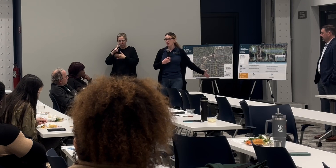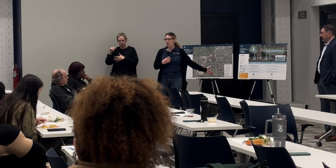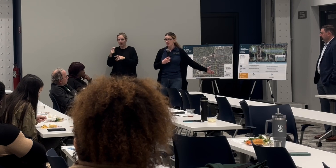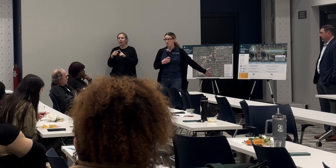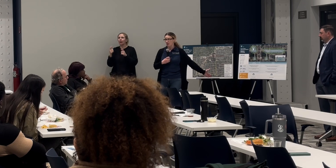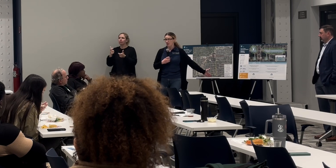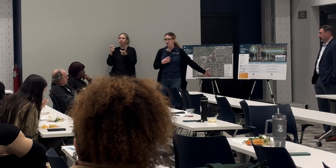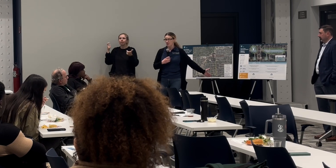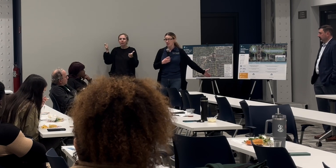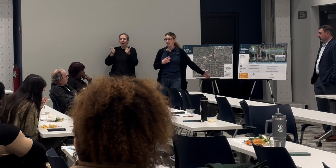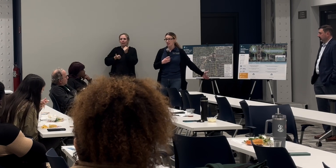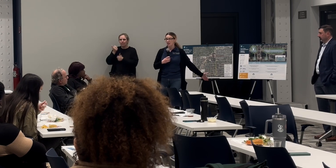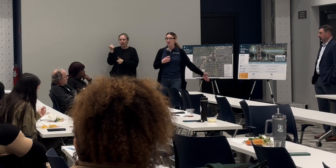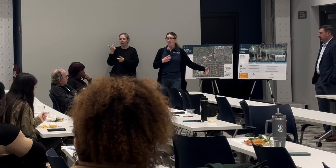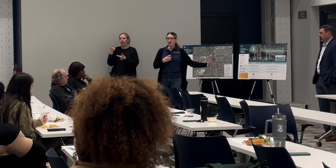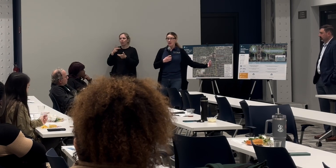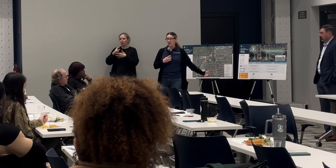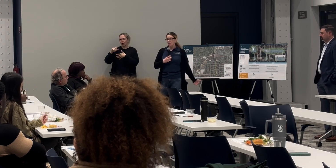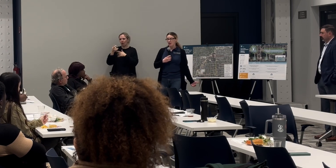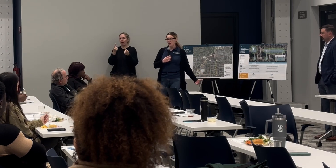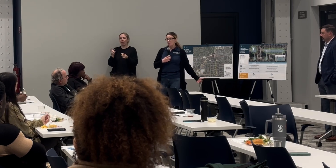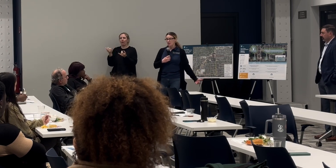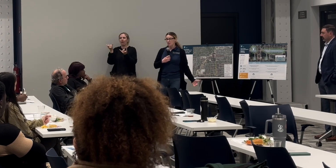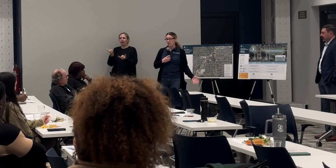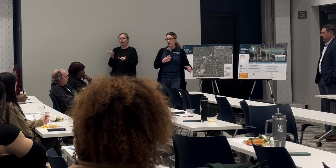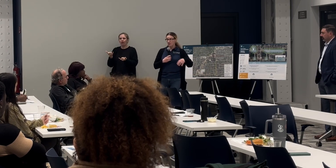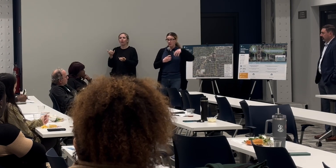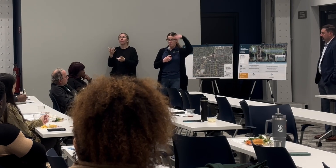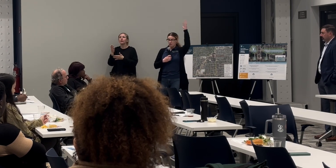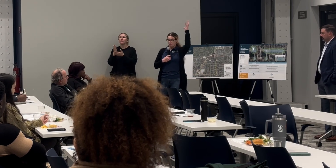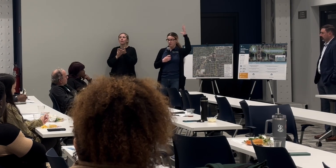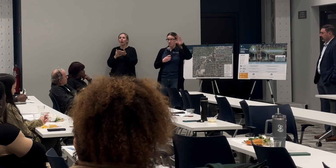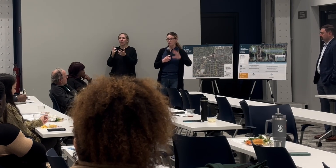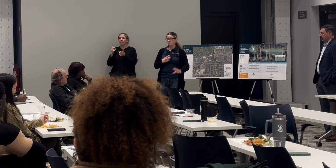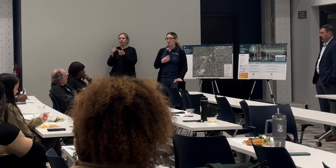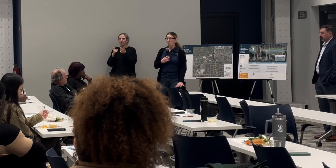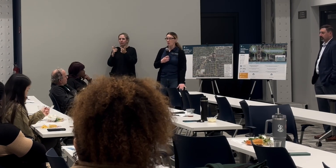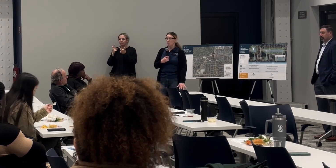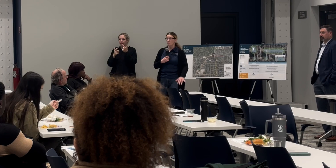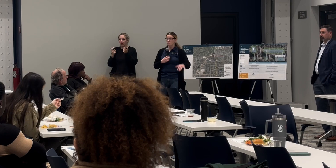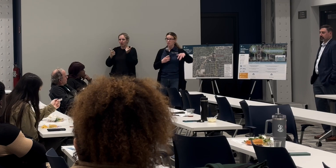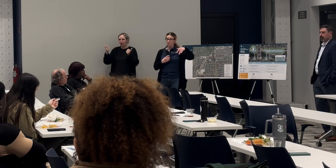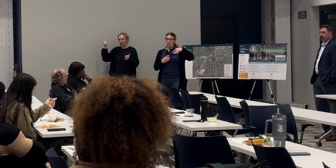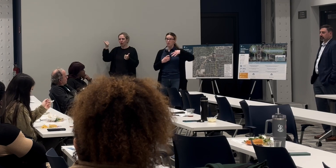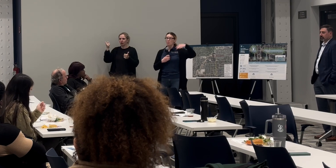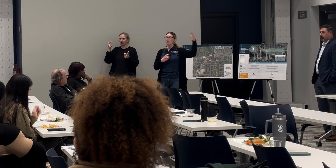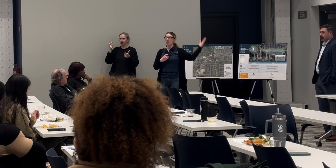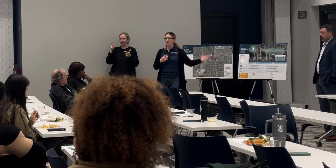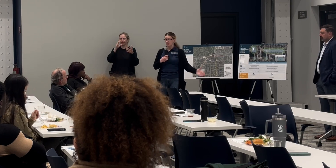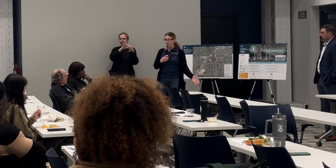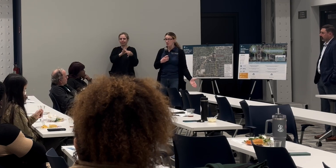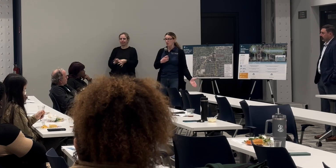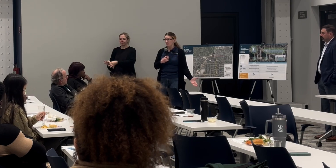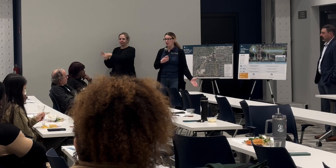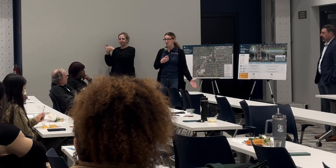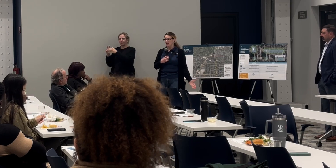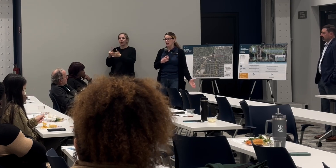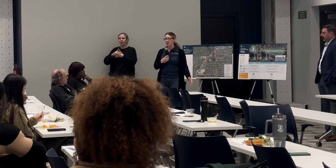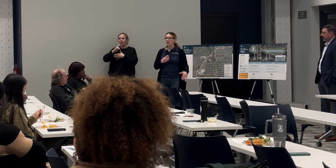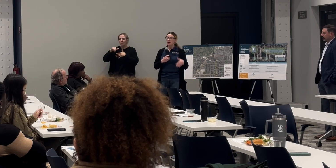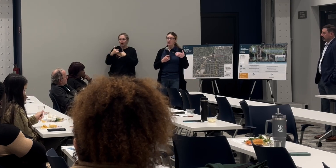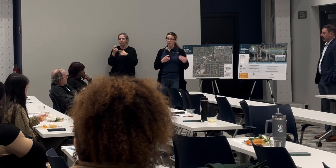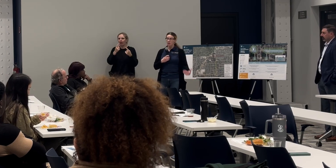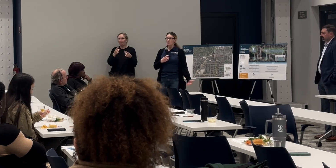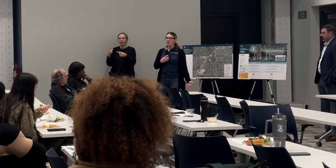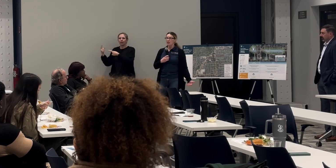a major project we are undertaking, and it is part of a larger whole group of projects that we will be